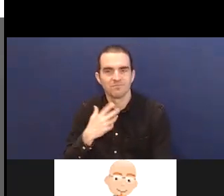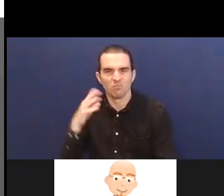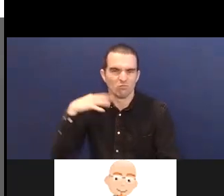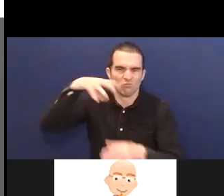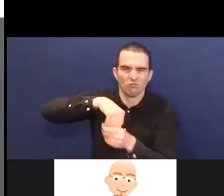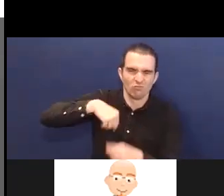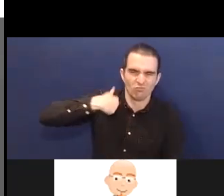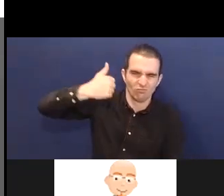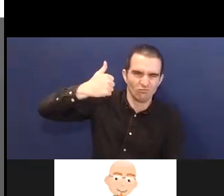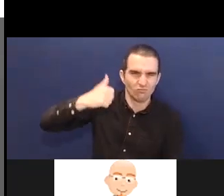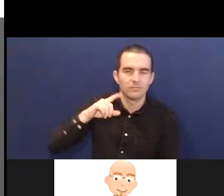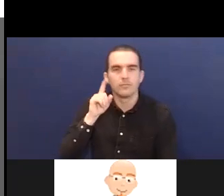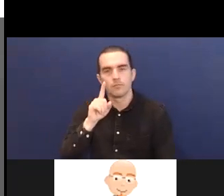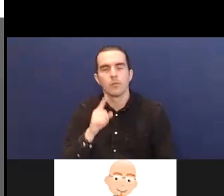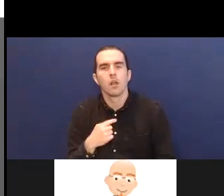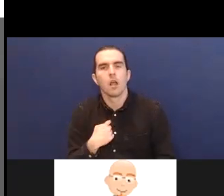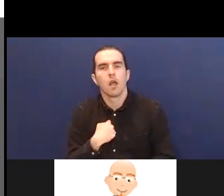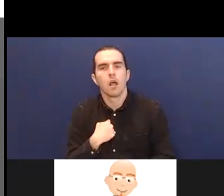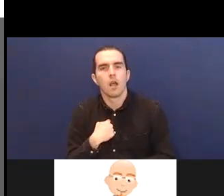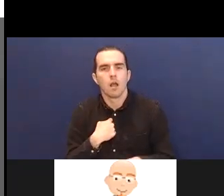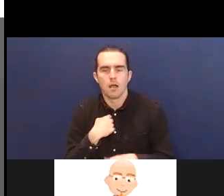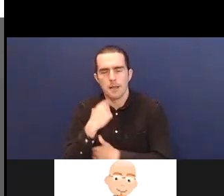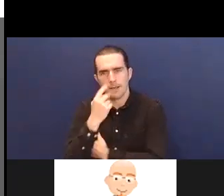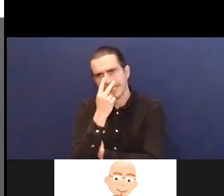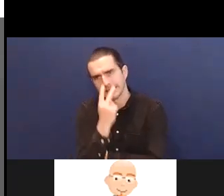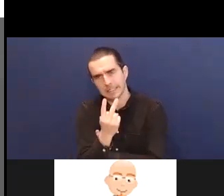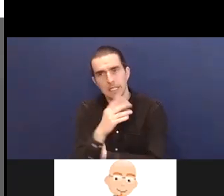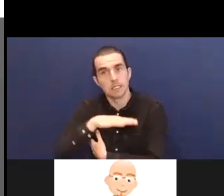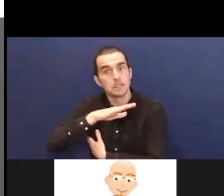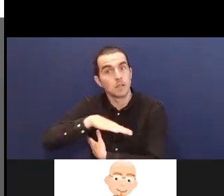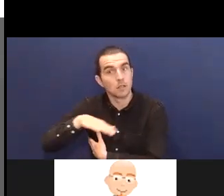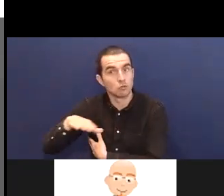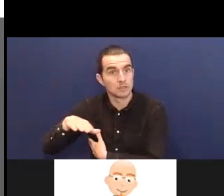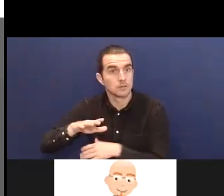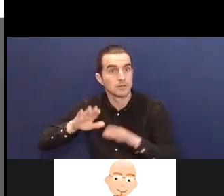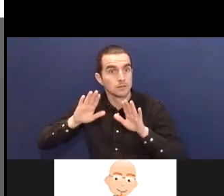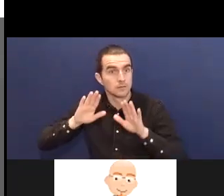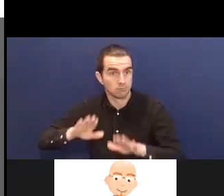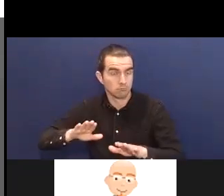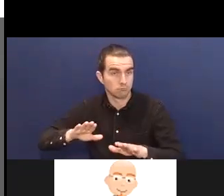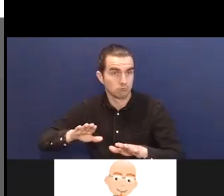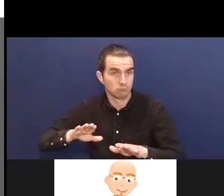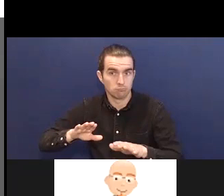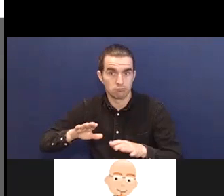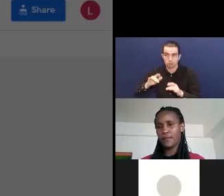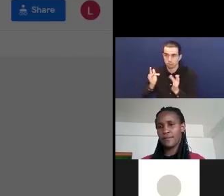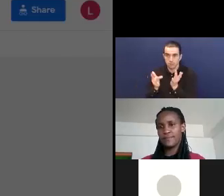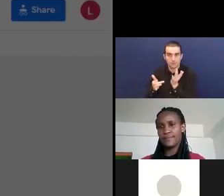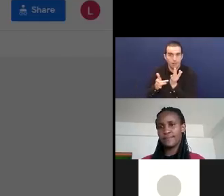of the children being able to use some ICT that we had to provide during